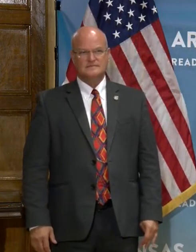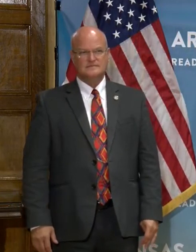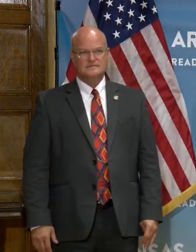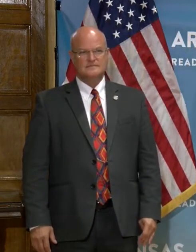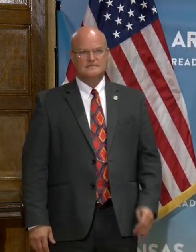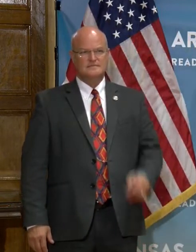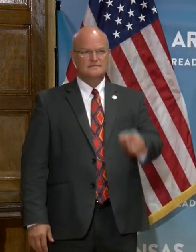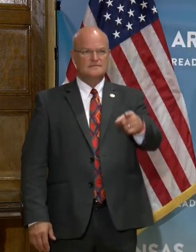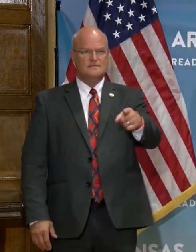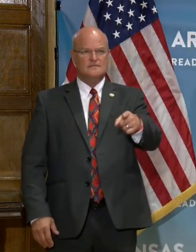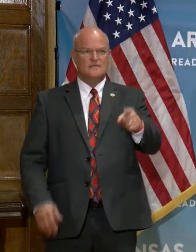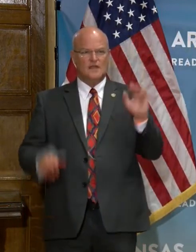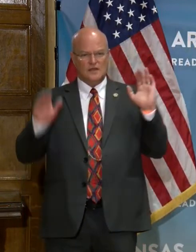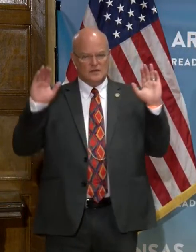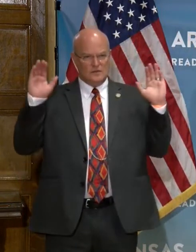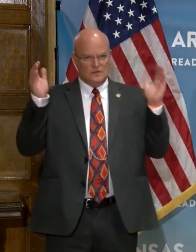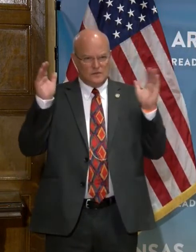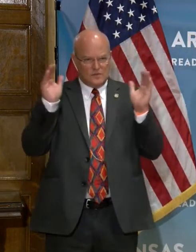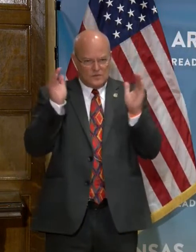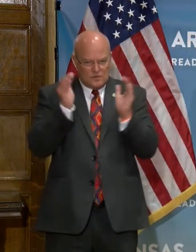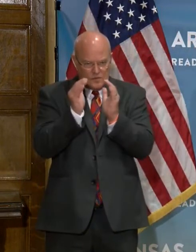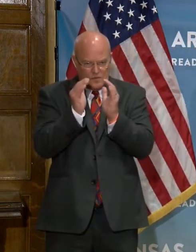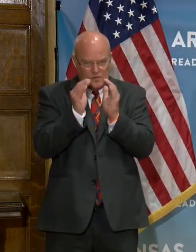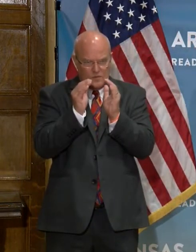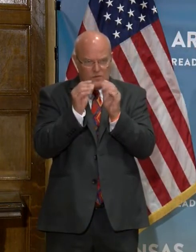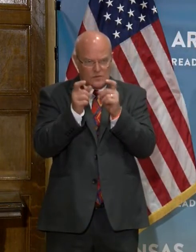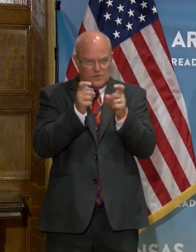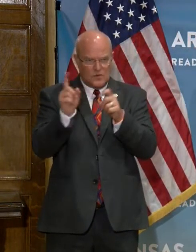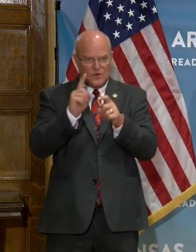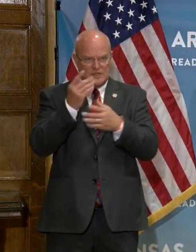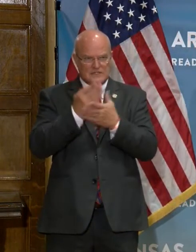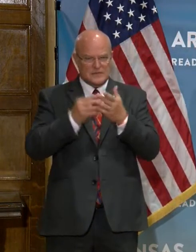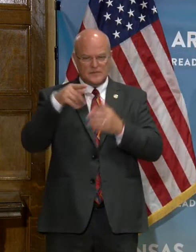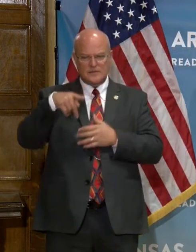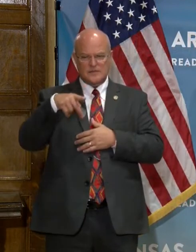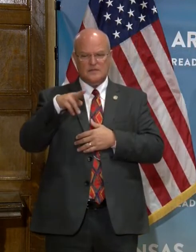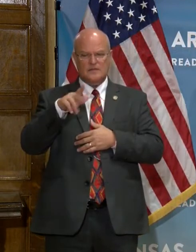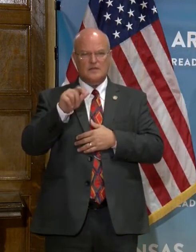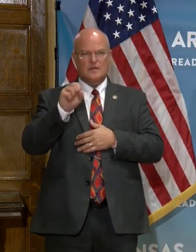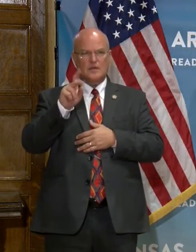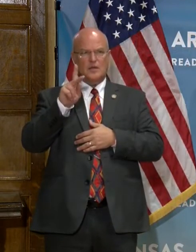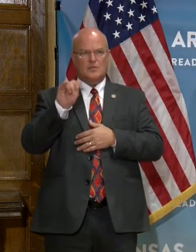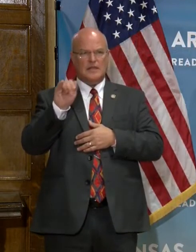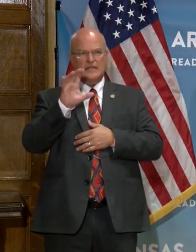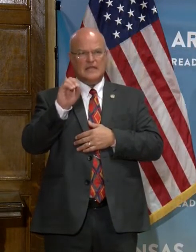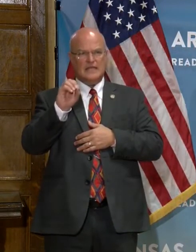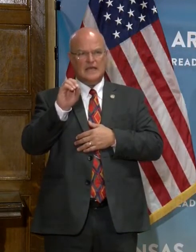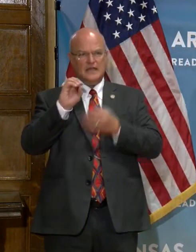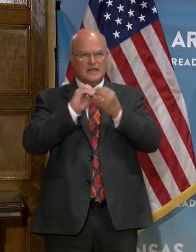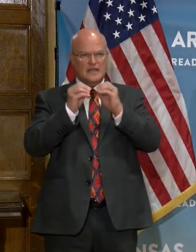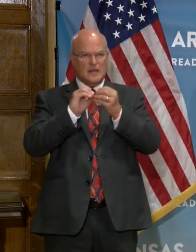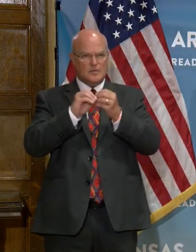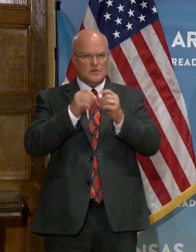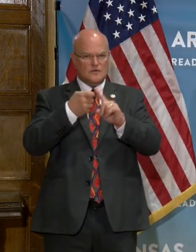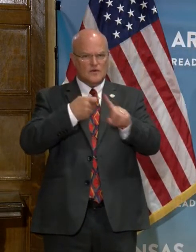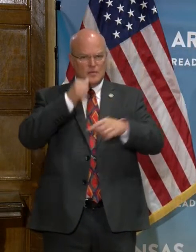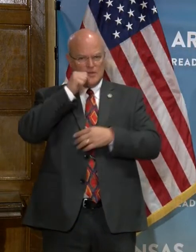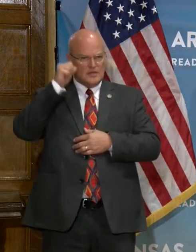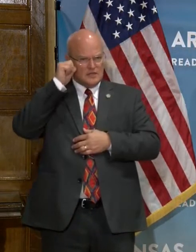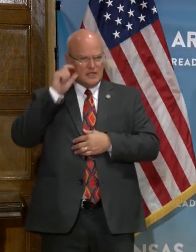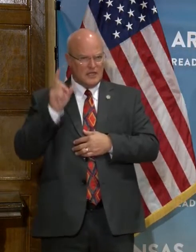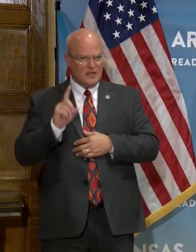I guess if we narrowed down or gotten a little better handle on where some of the Pulaski County numbers were coming from yesterday, it's probably what you got.